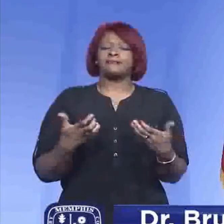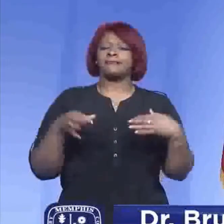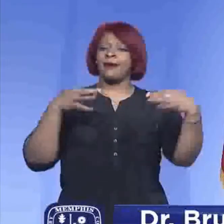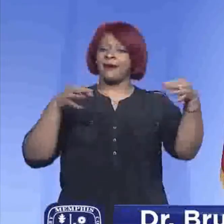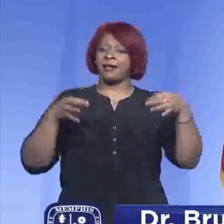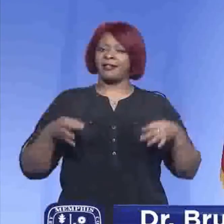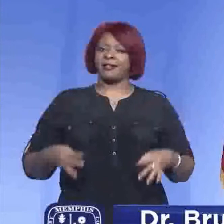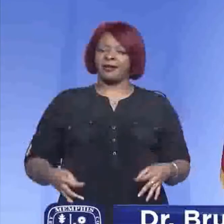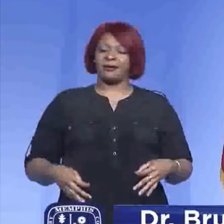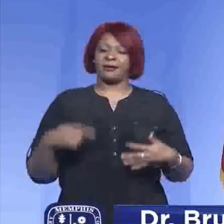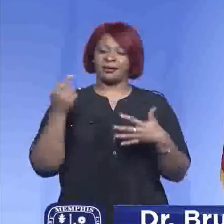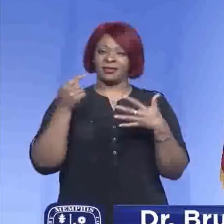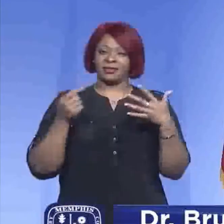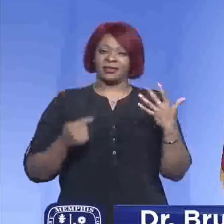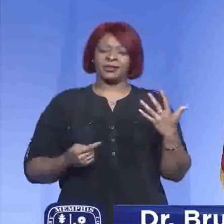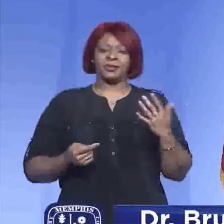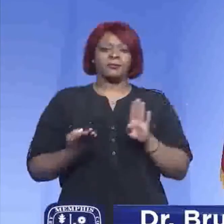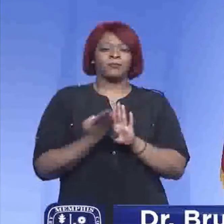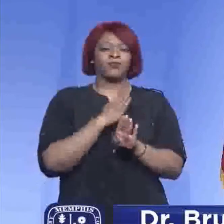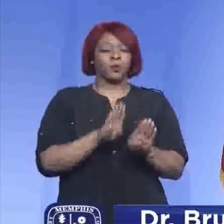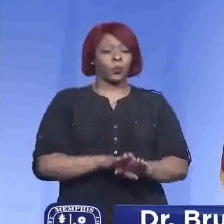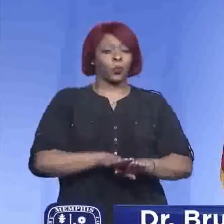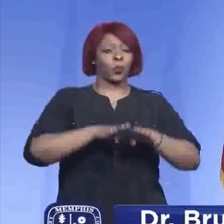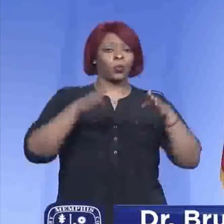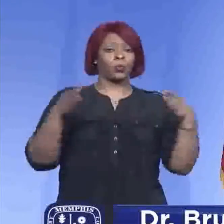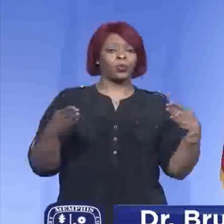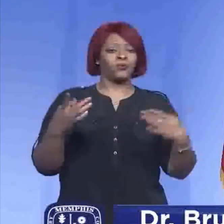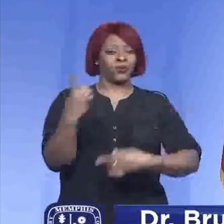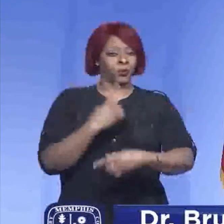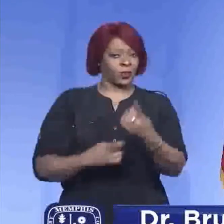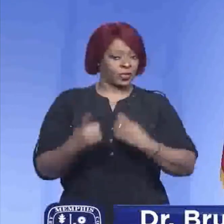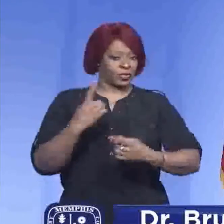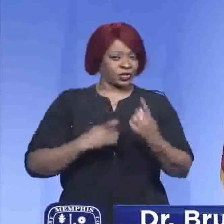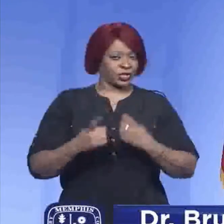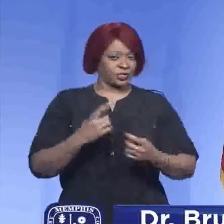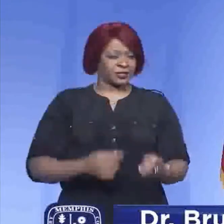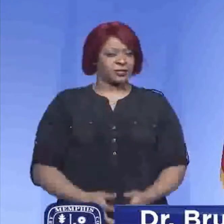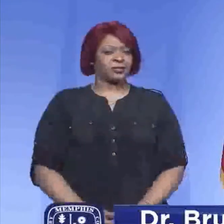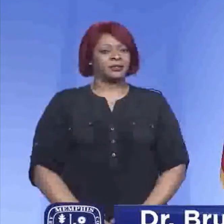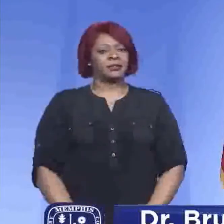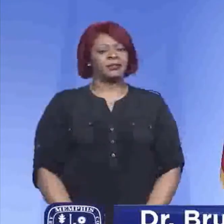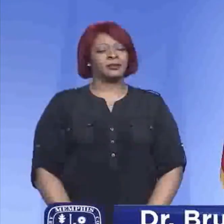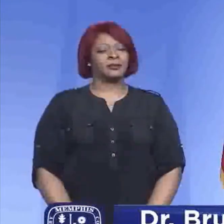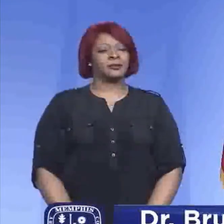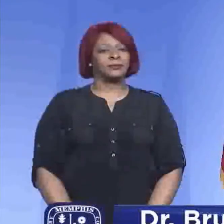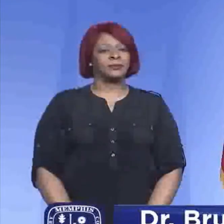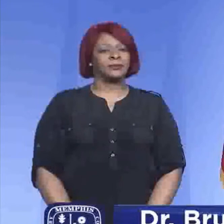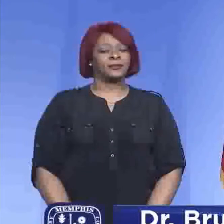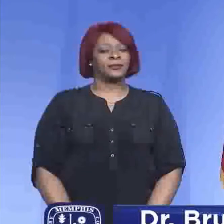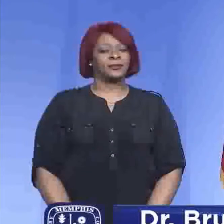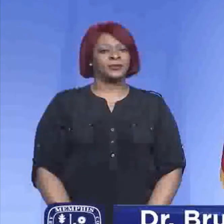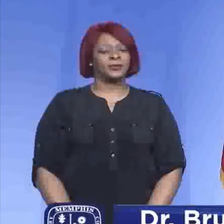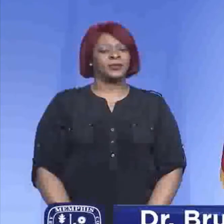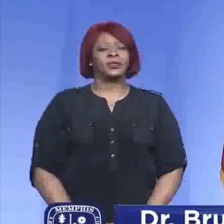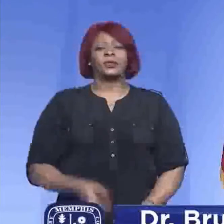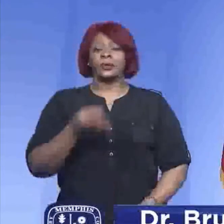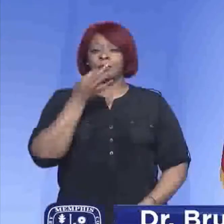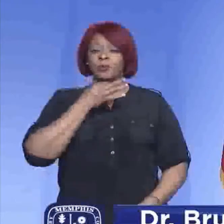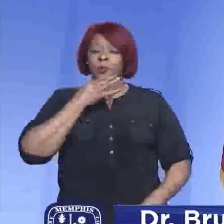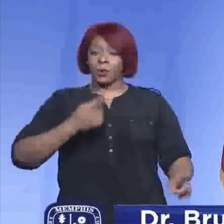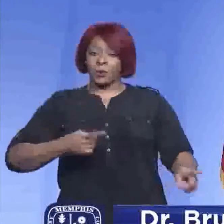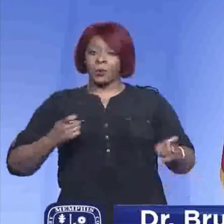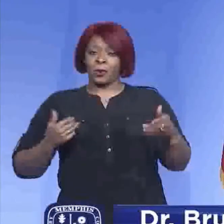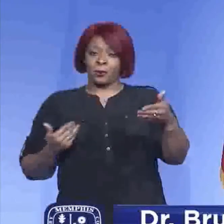few things before we open up for questions. We're rapidly approaching